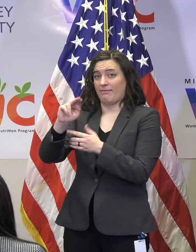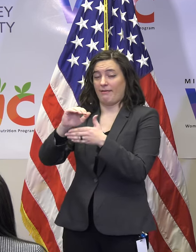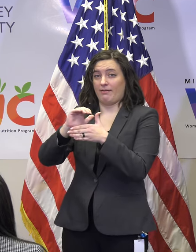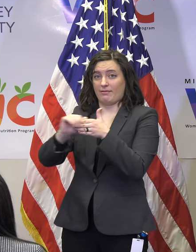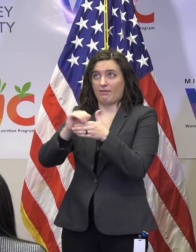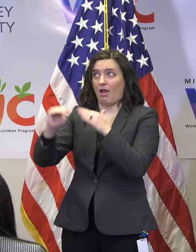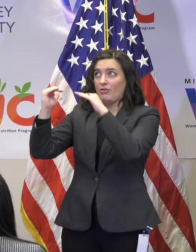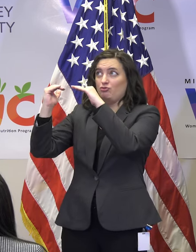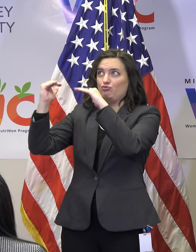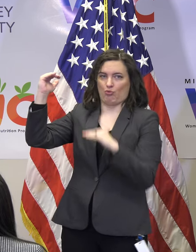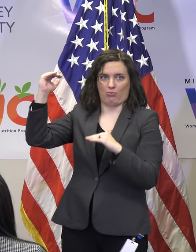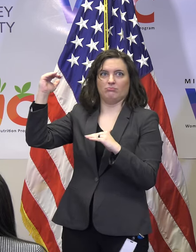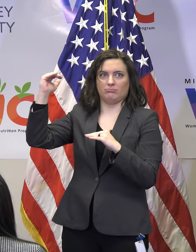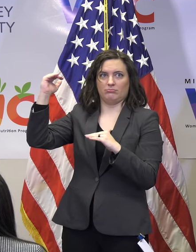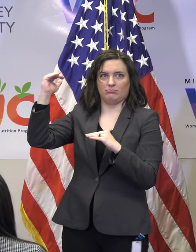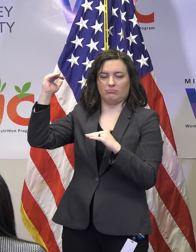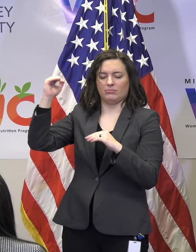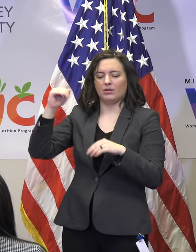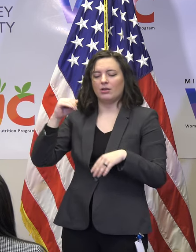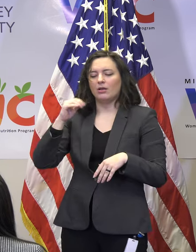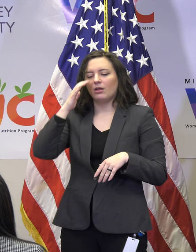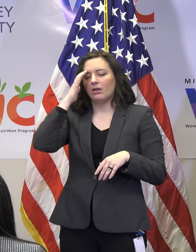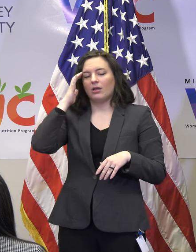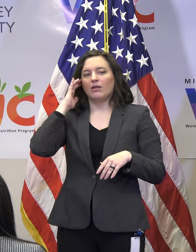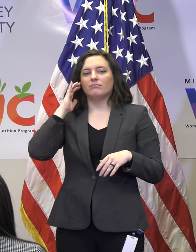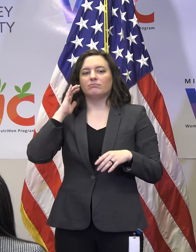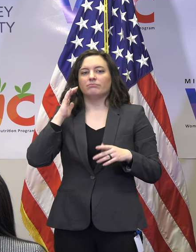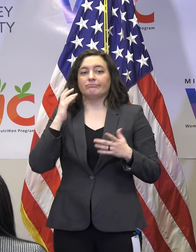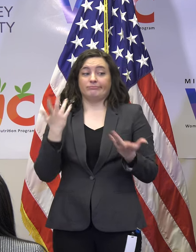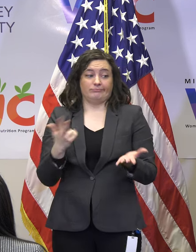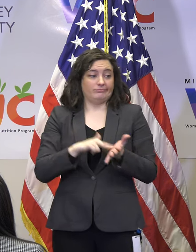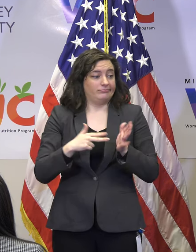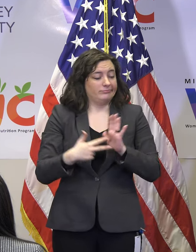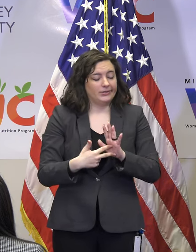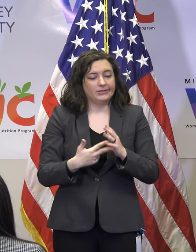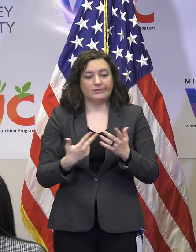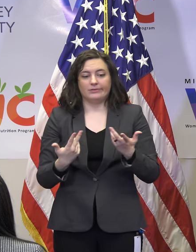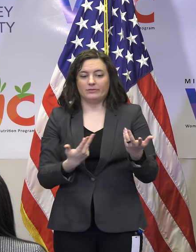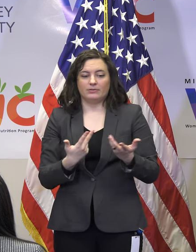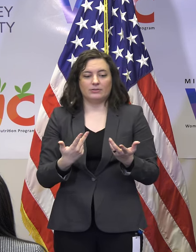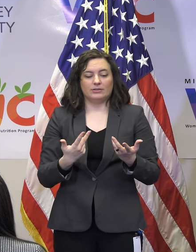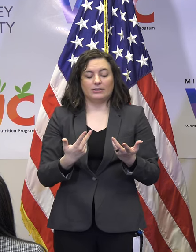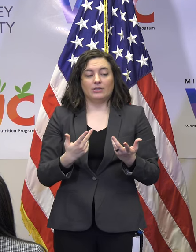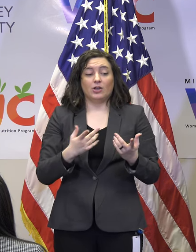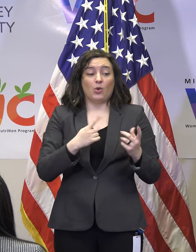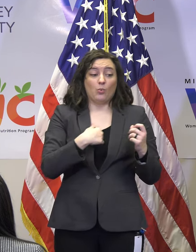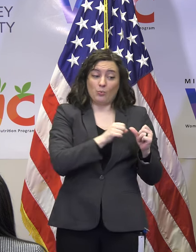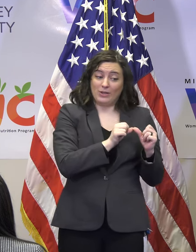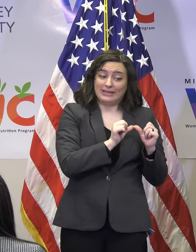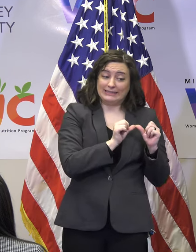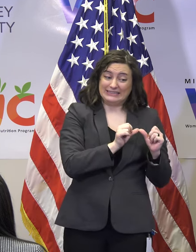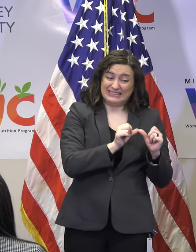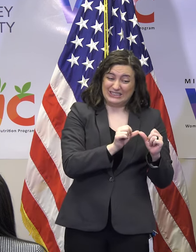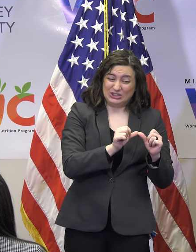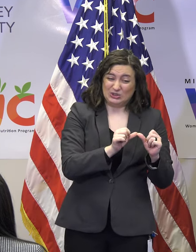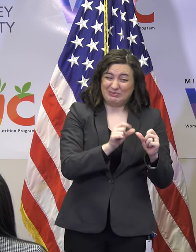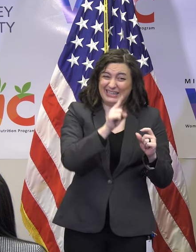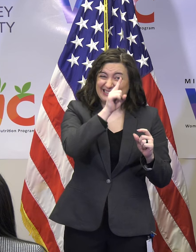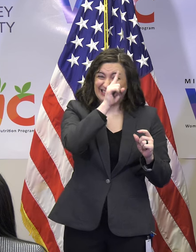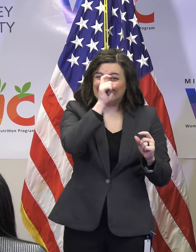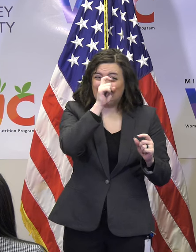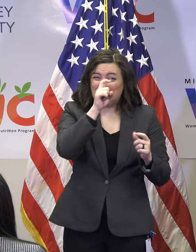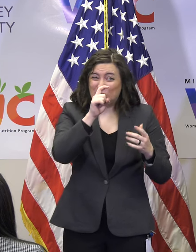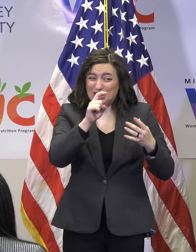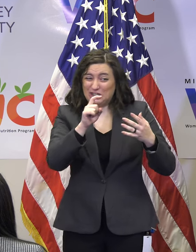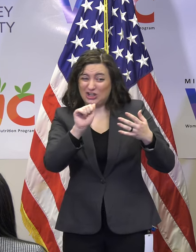that have been proposed and considered. That gets us to the late summer when we would have to basically tell folks at the